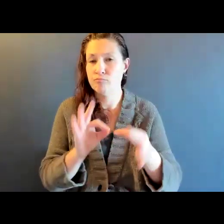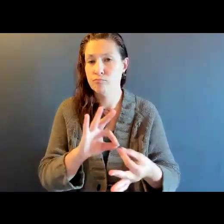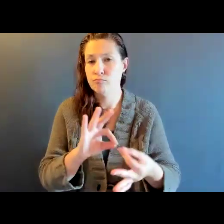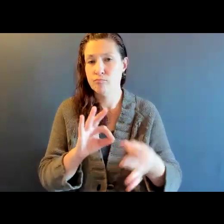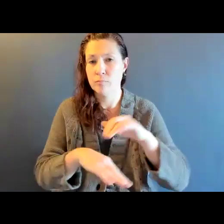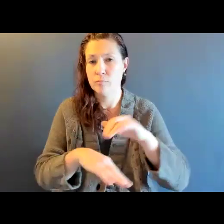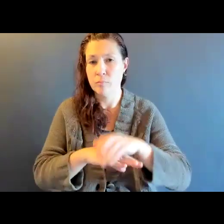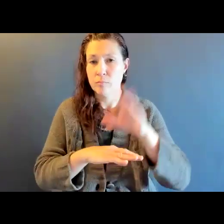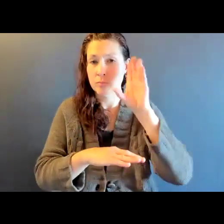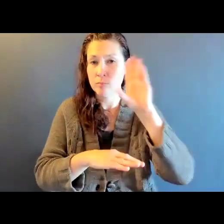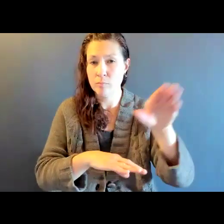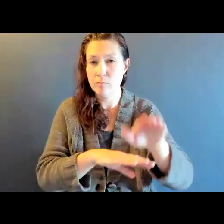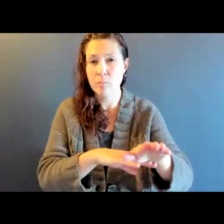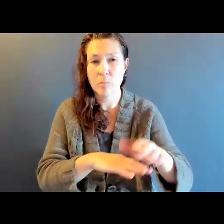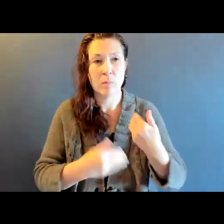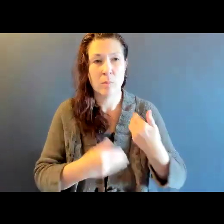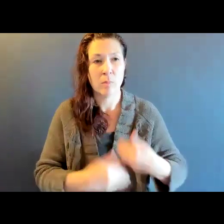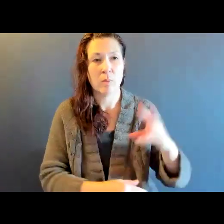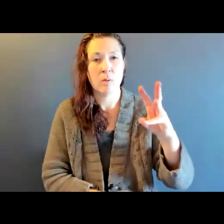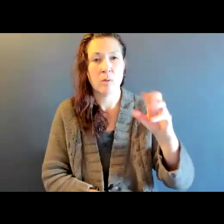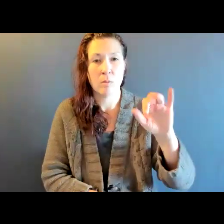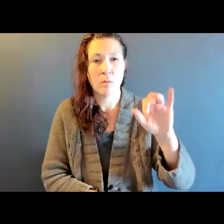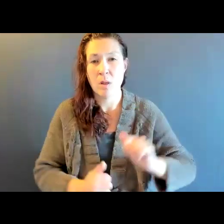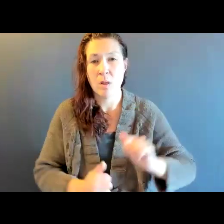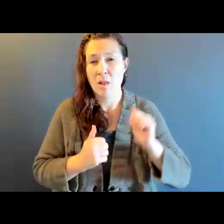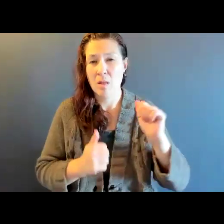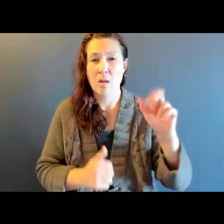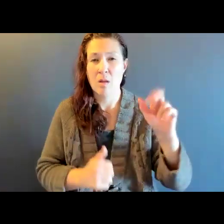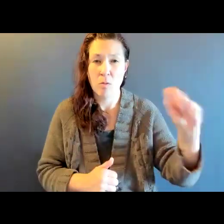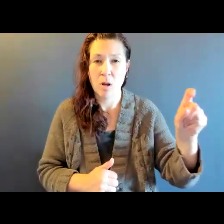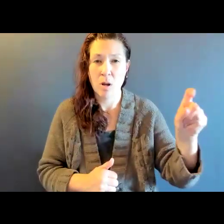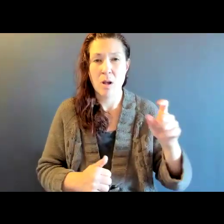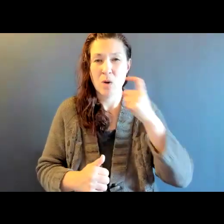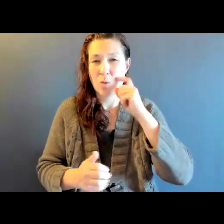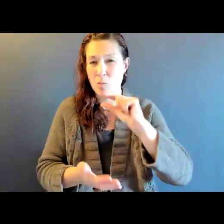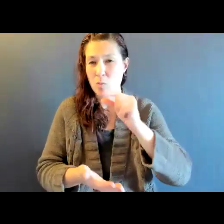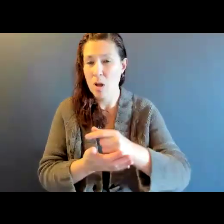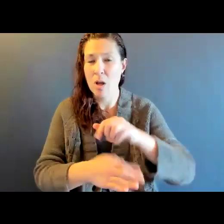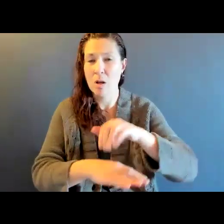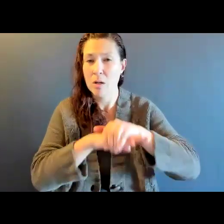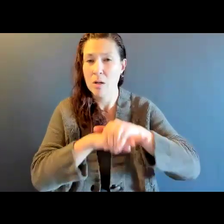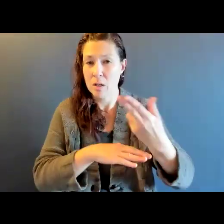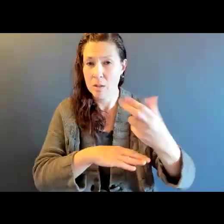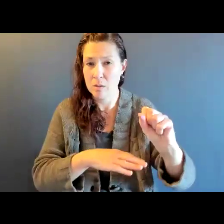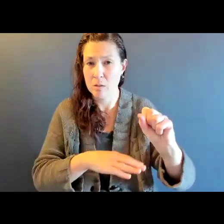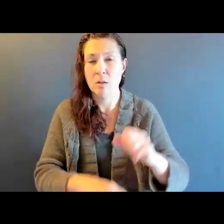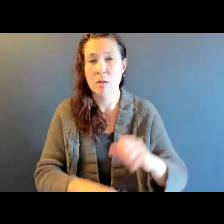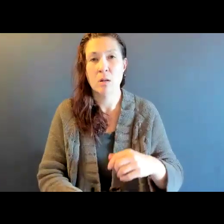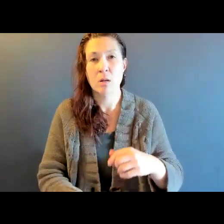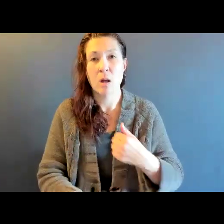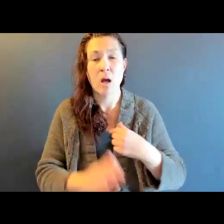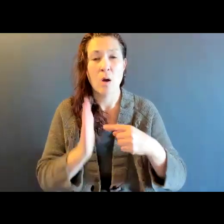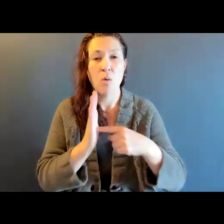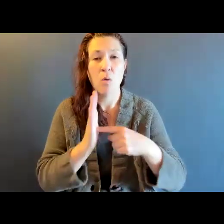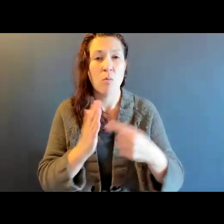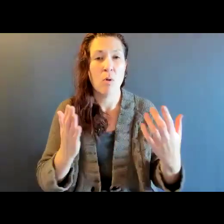Good afternoon. My name is Wandel. I live in Roxbury, and recently I graduated from the English High School. Additionally, I am representing